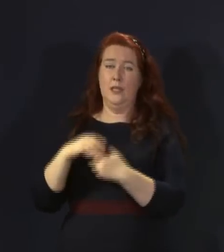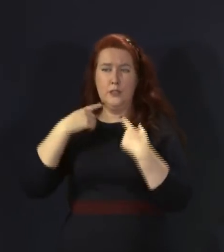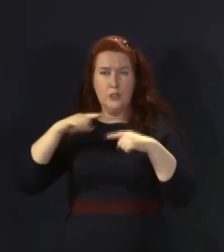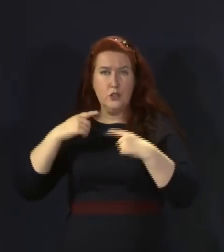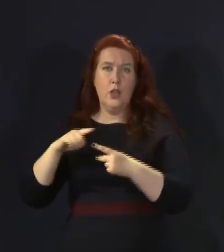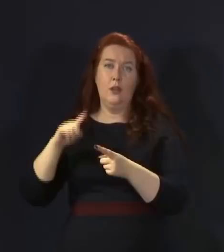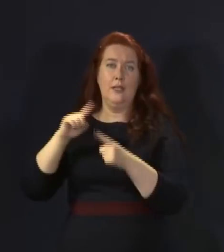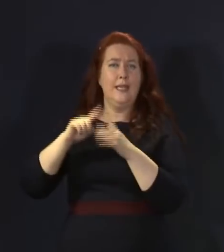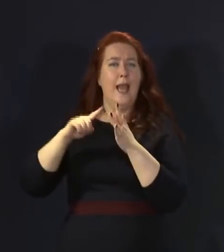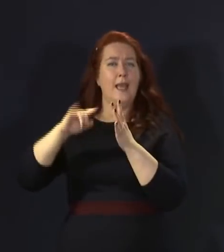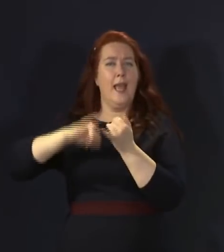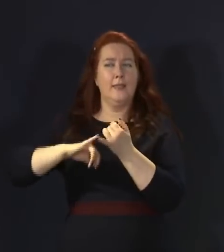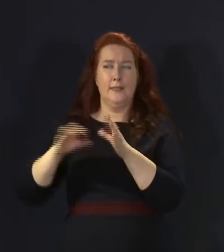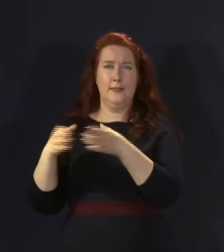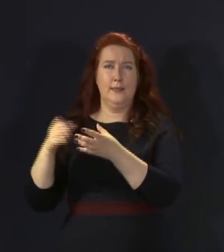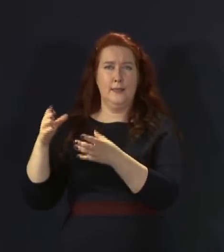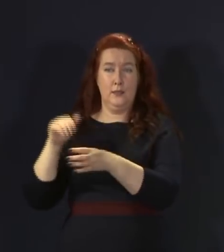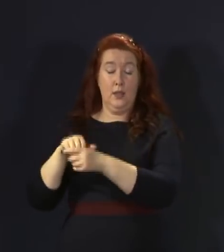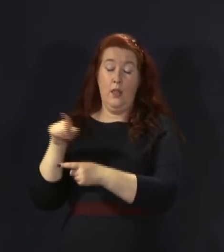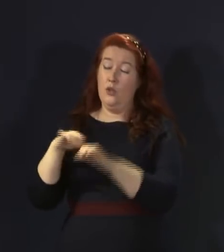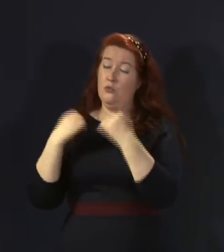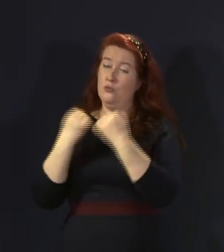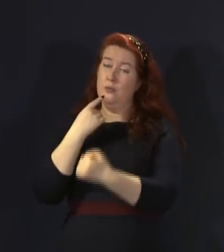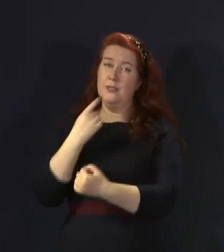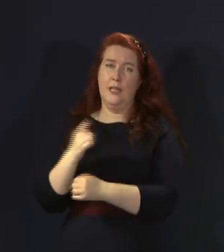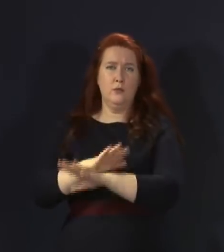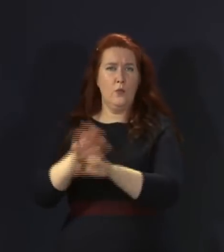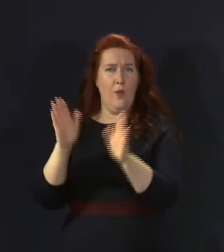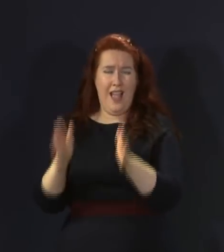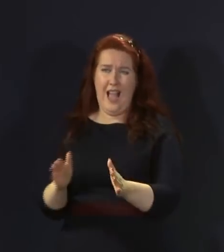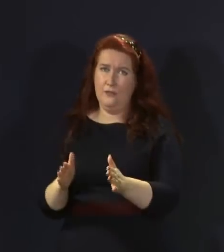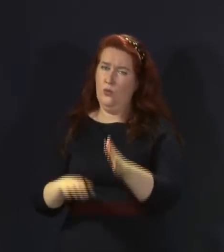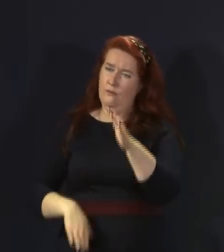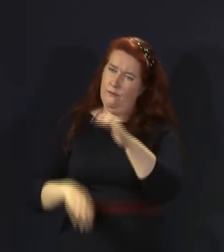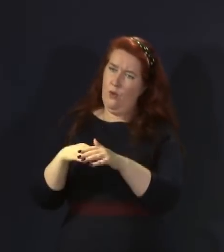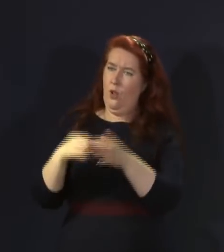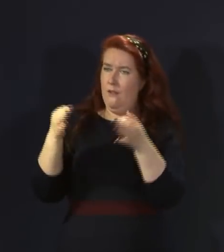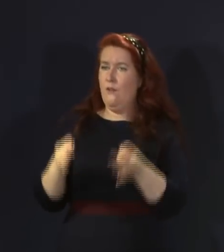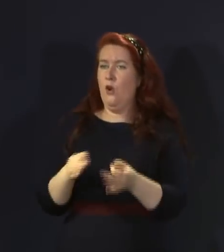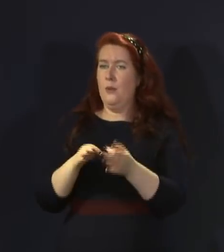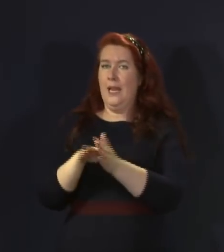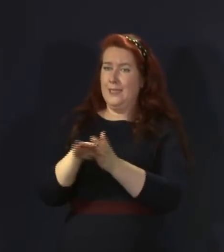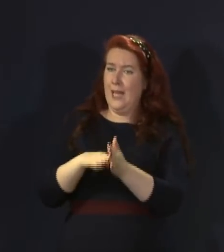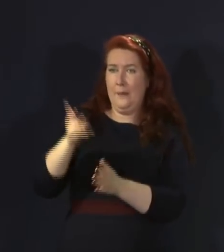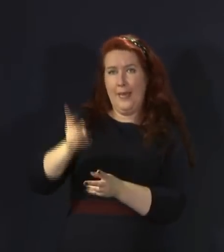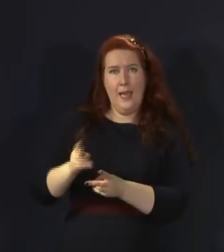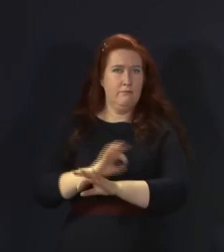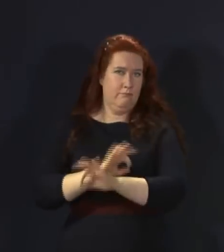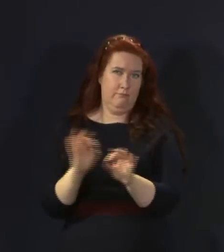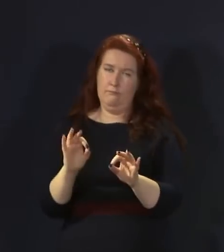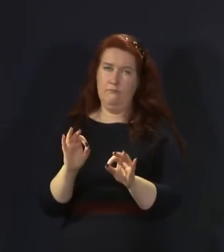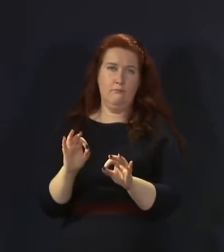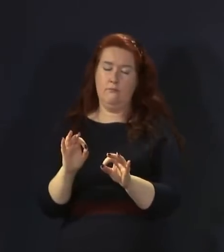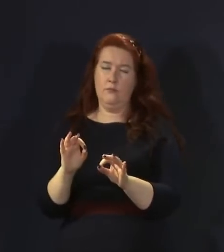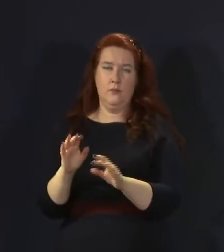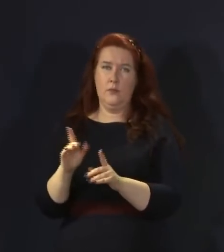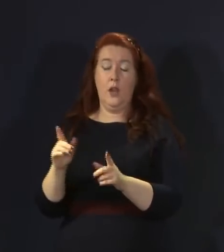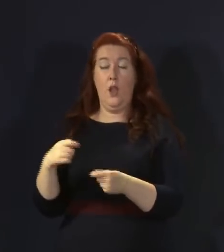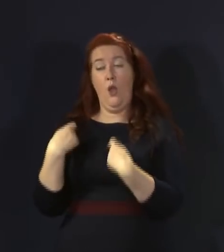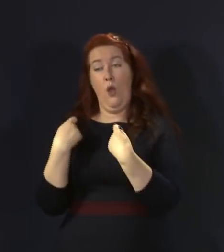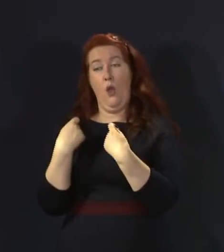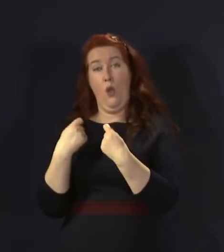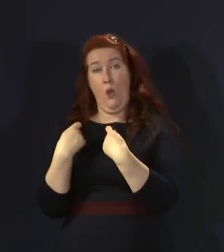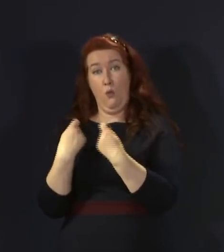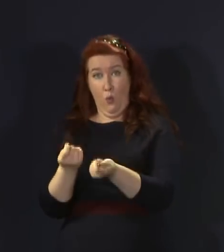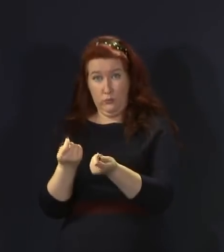representation. The group has been clear there's no requirement to replicate a full formal exam or prelim diet. The awarding of